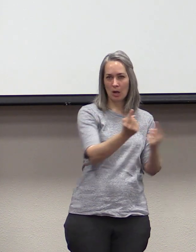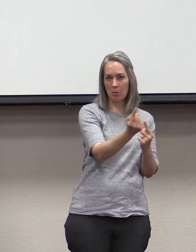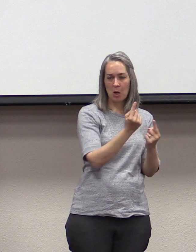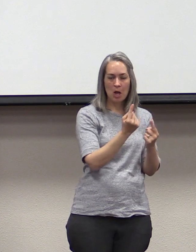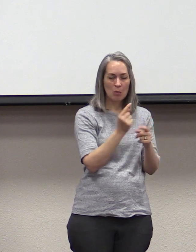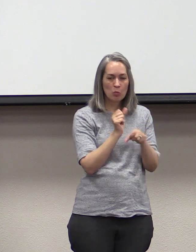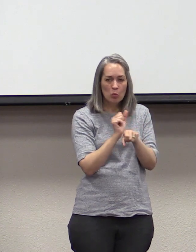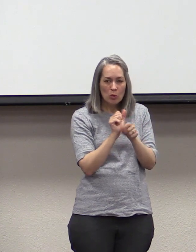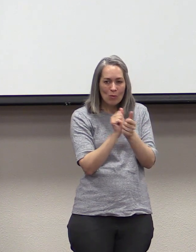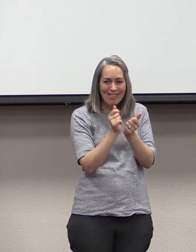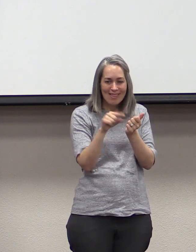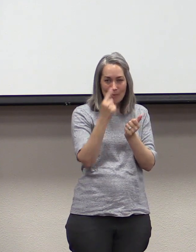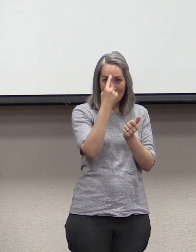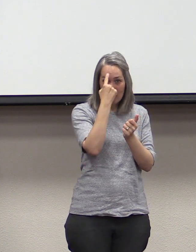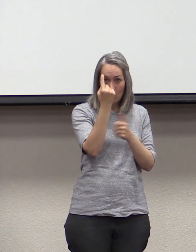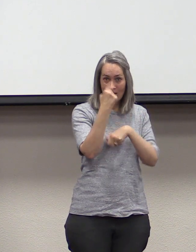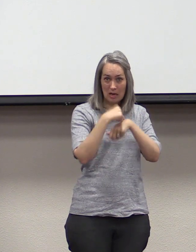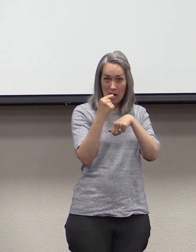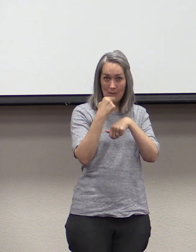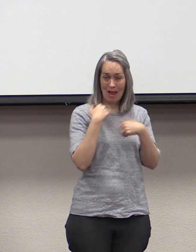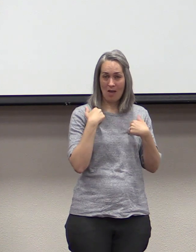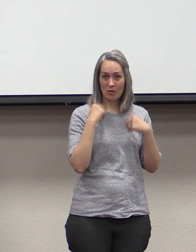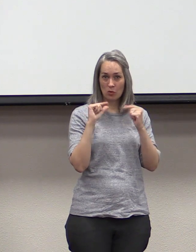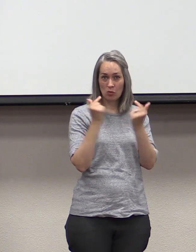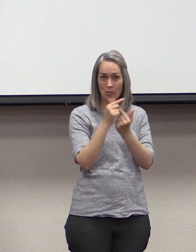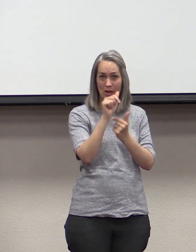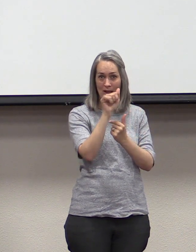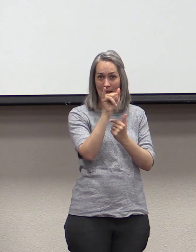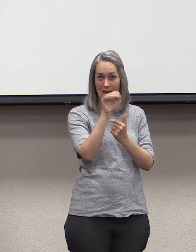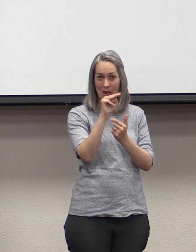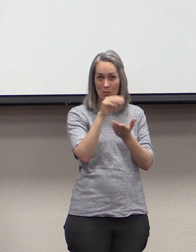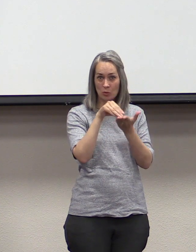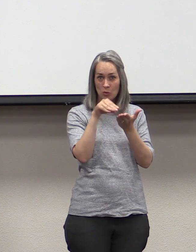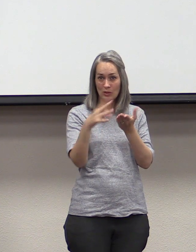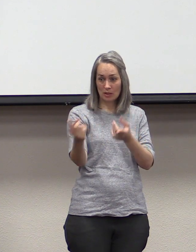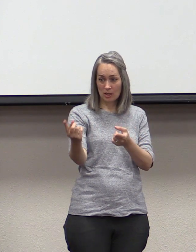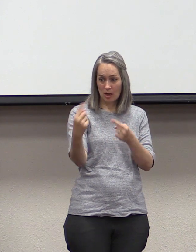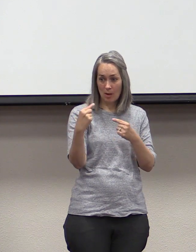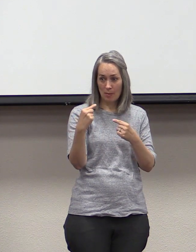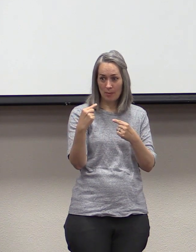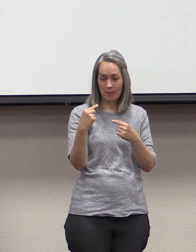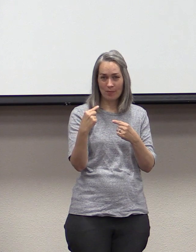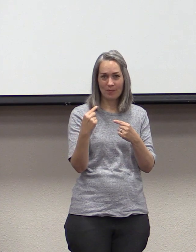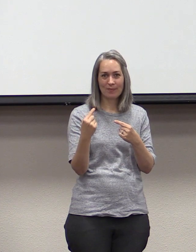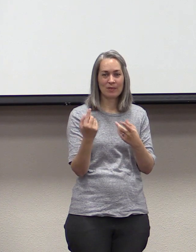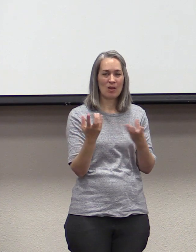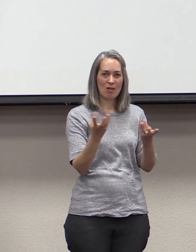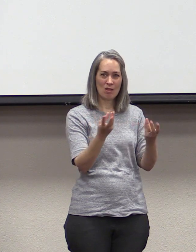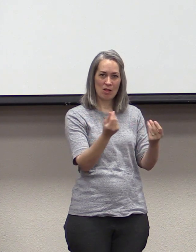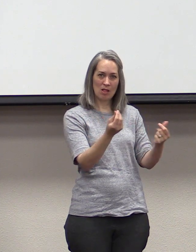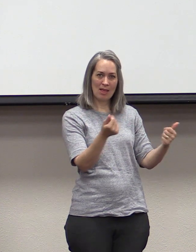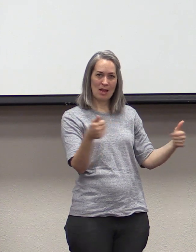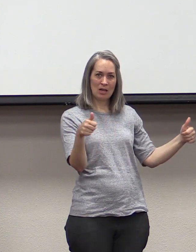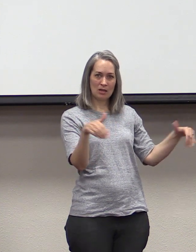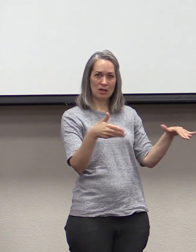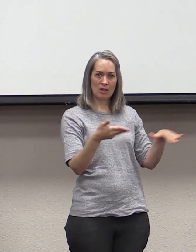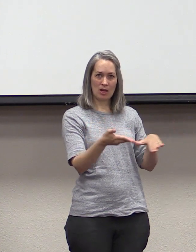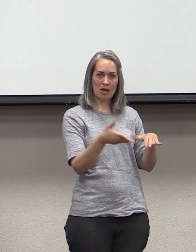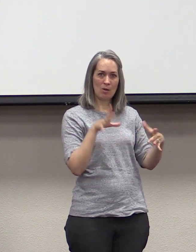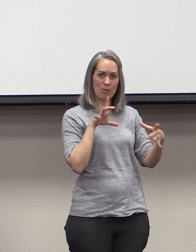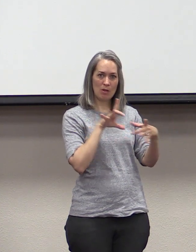have even done an AIM group. I don't know, but it was actually at the land of